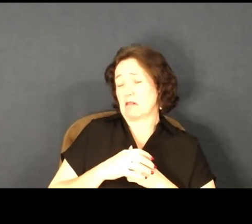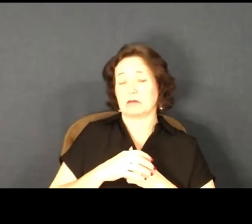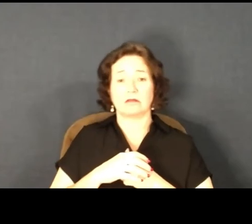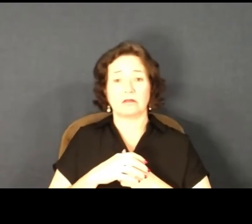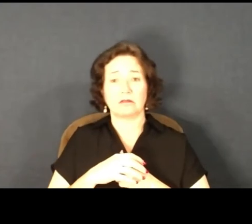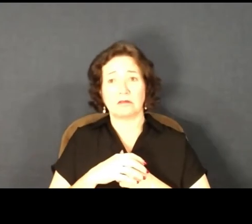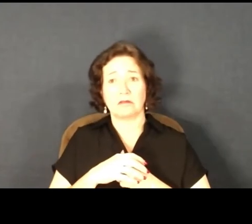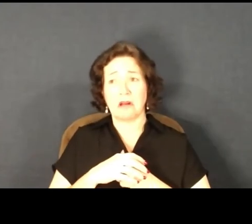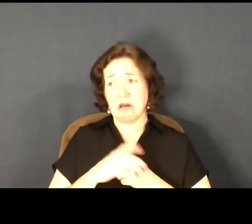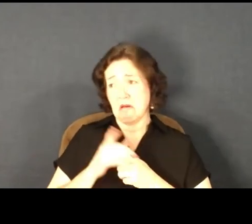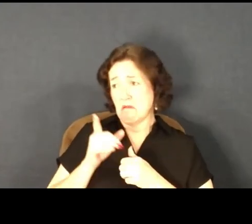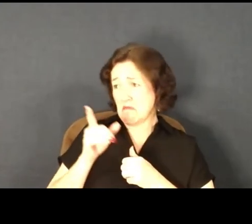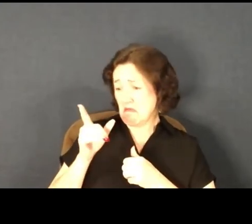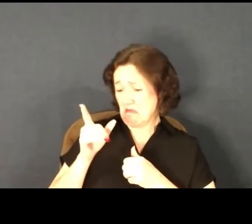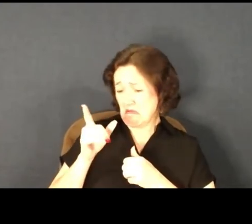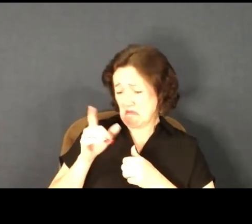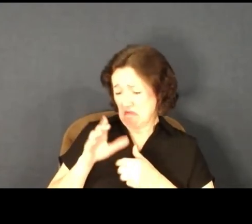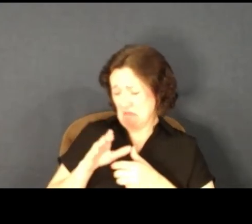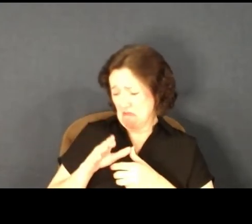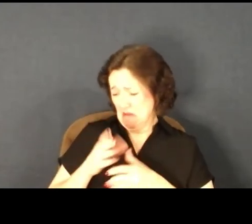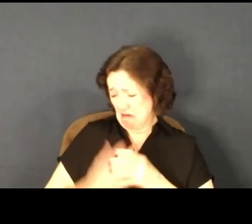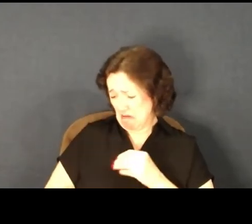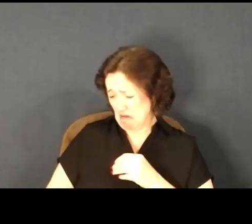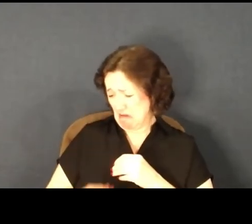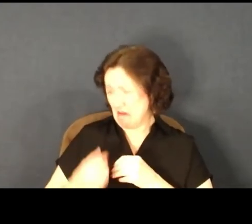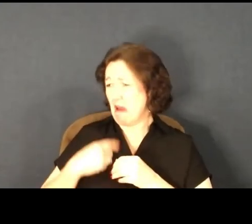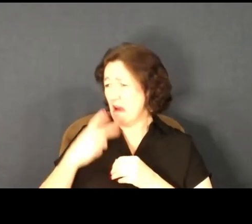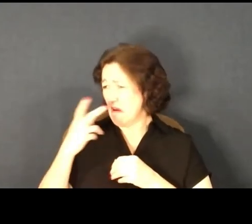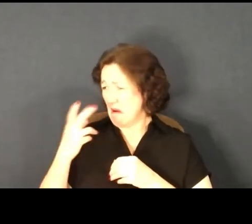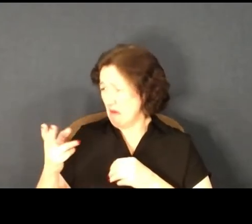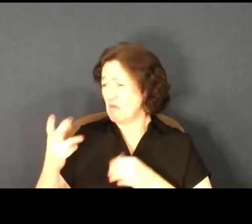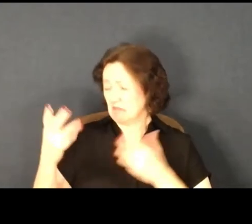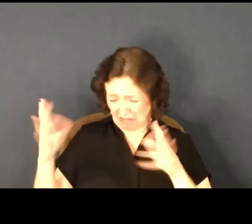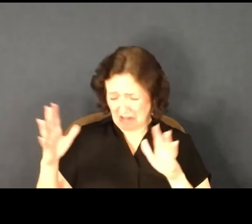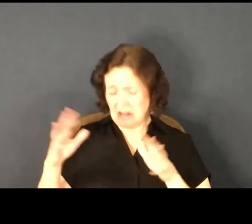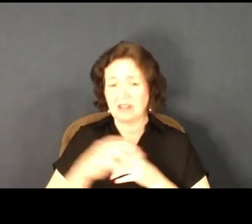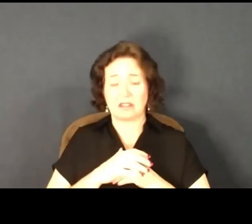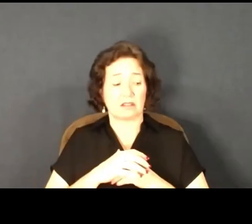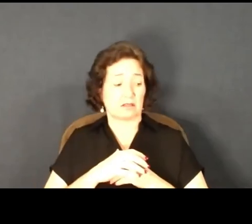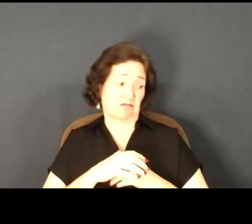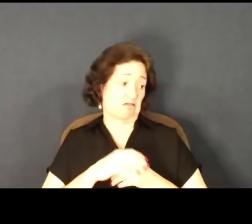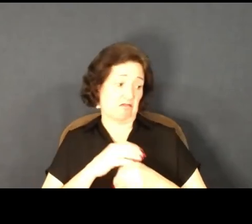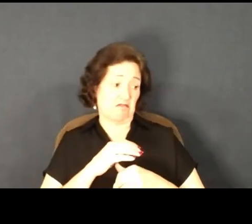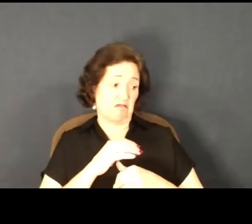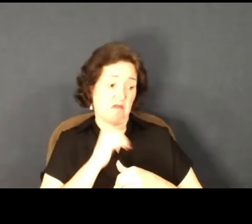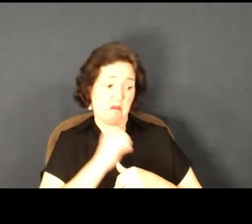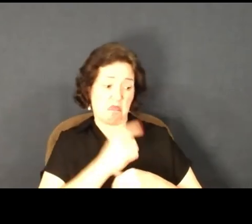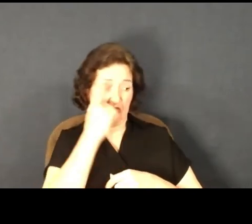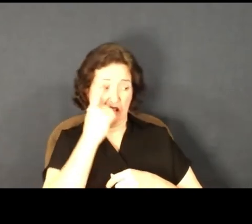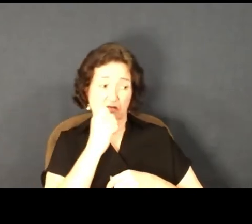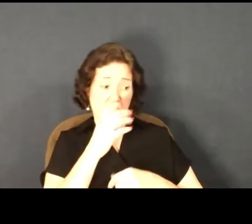You have passed away. Estás fallecido. He said, I don't think so. She